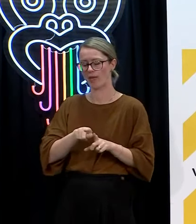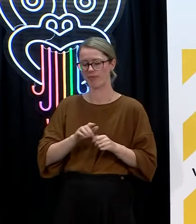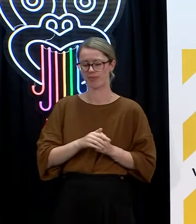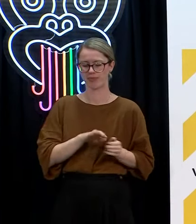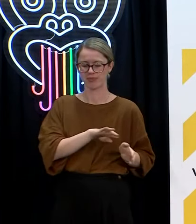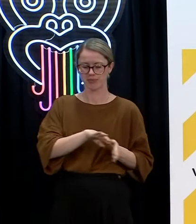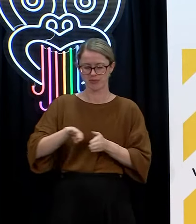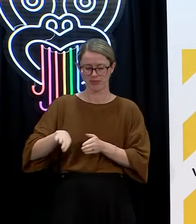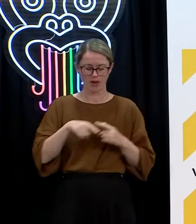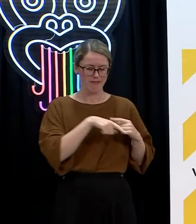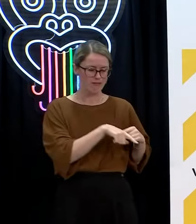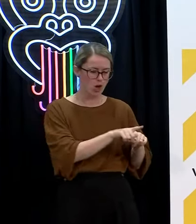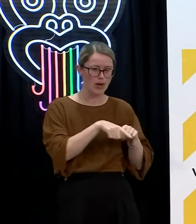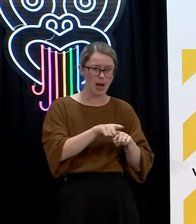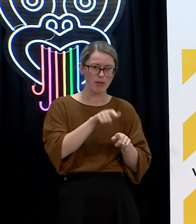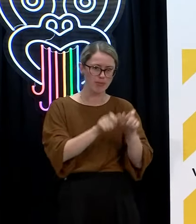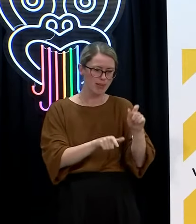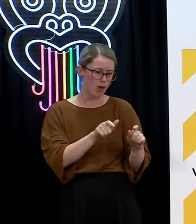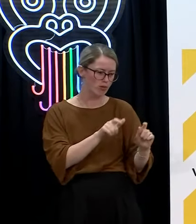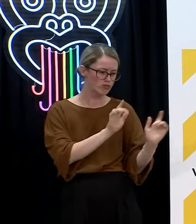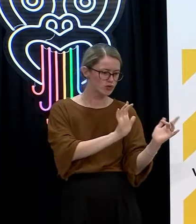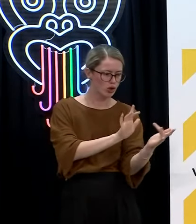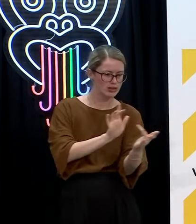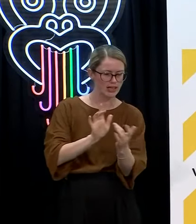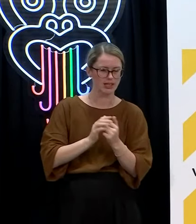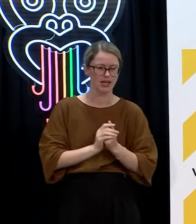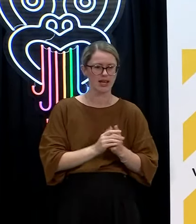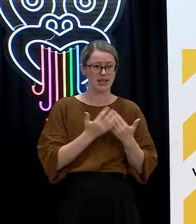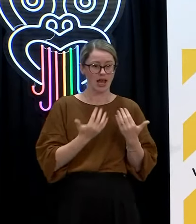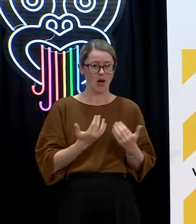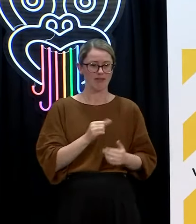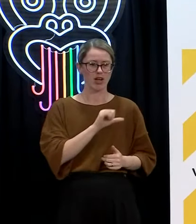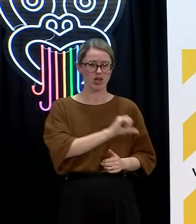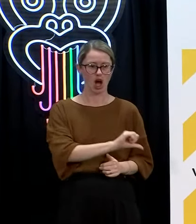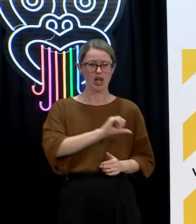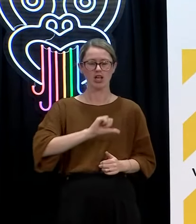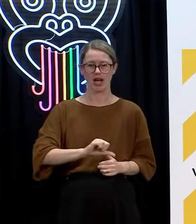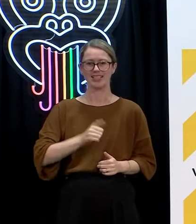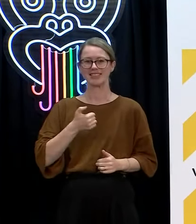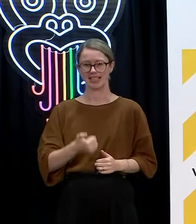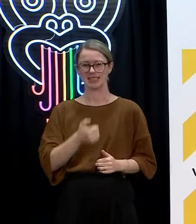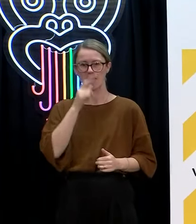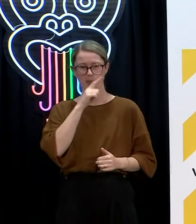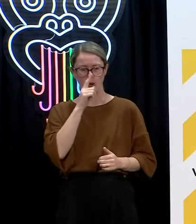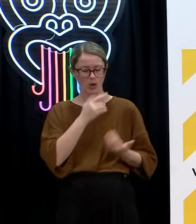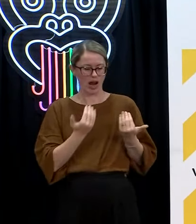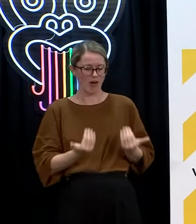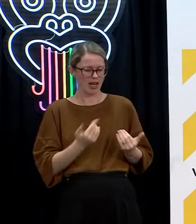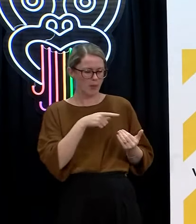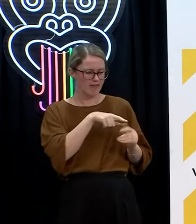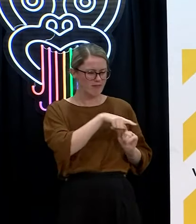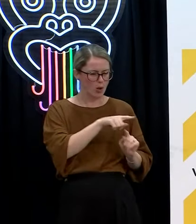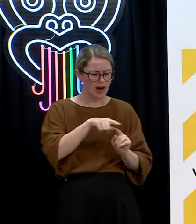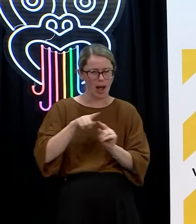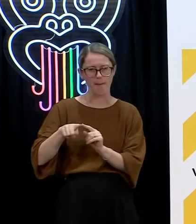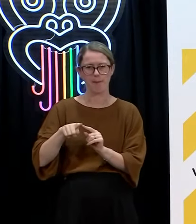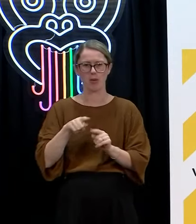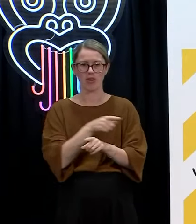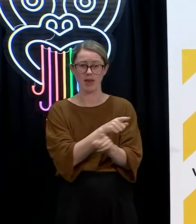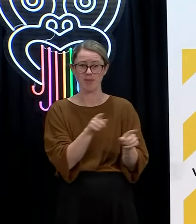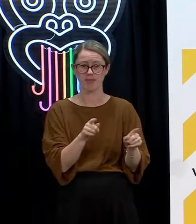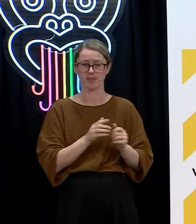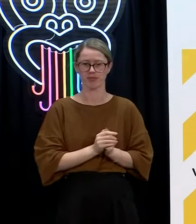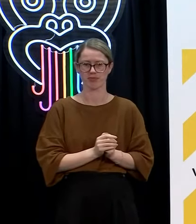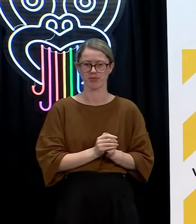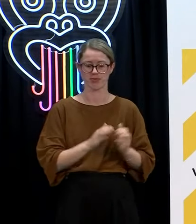On contact tracing, we've now got 996 active contacts being managed by our team here and public health units across the country. Of